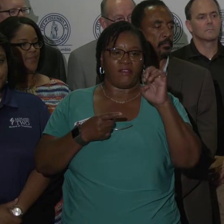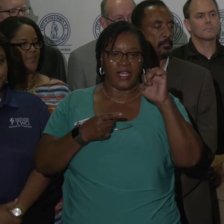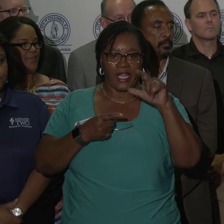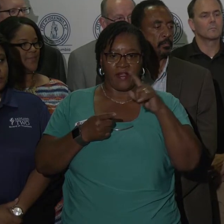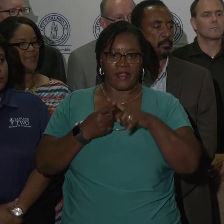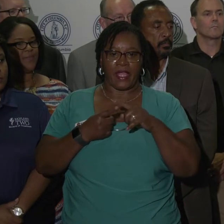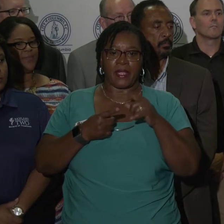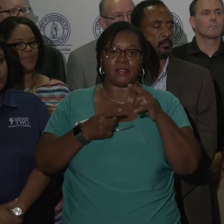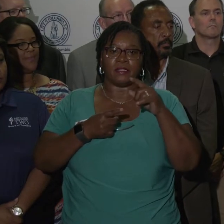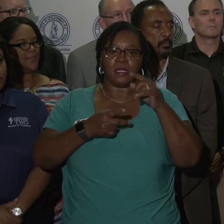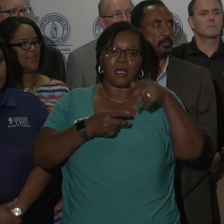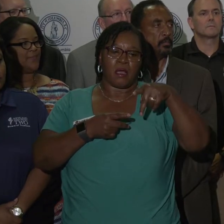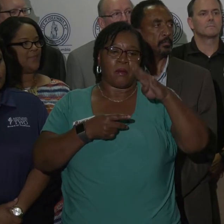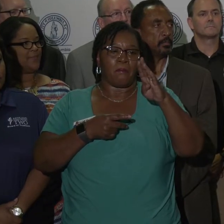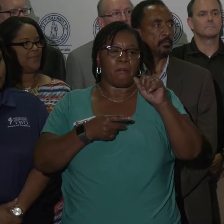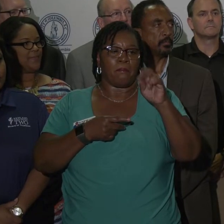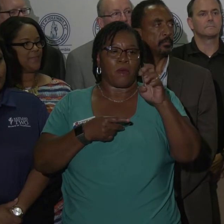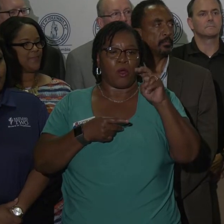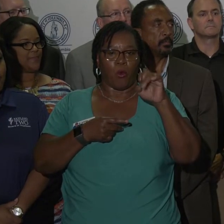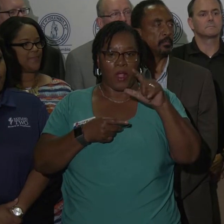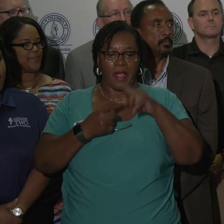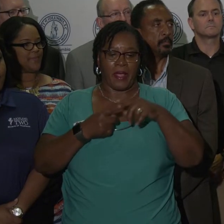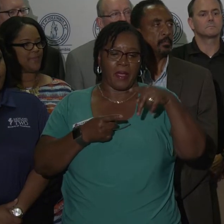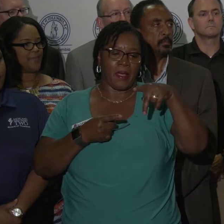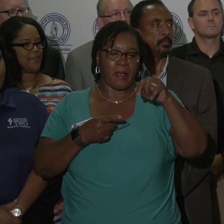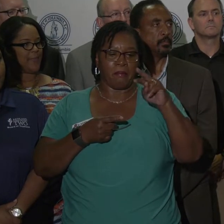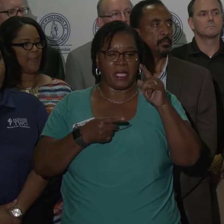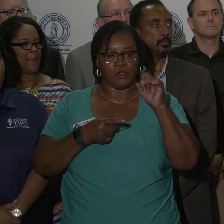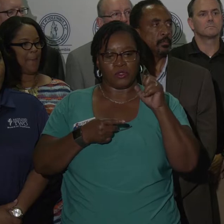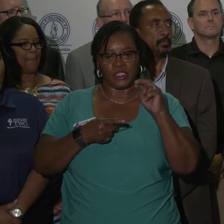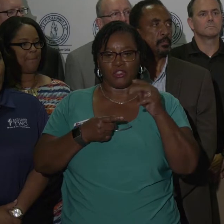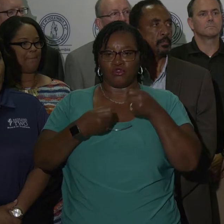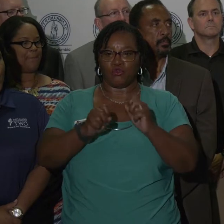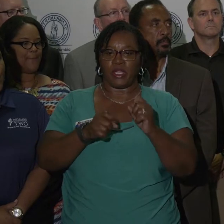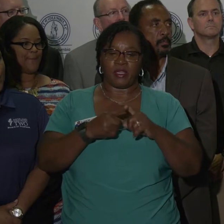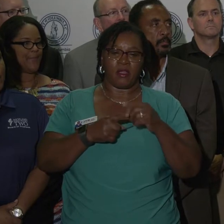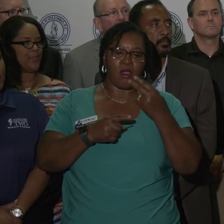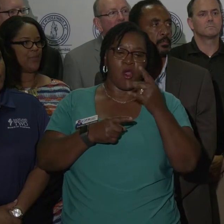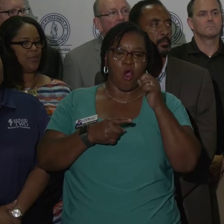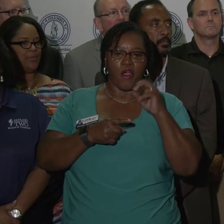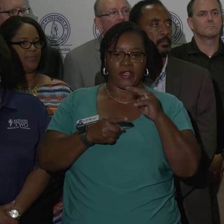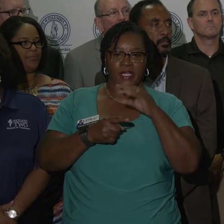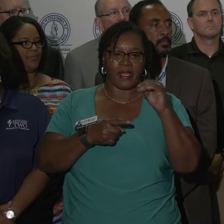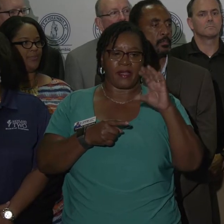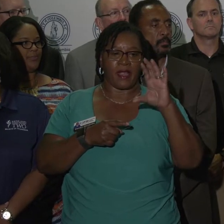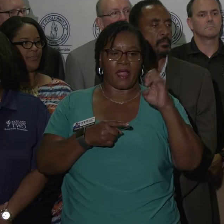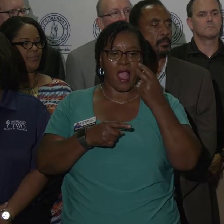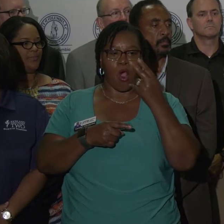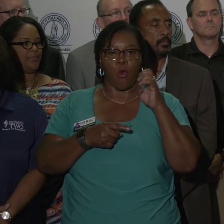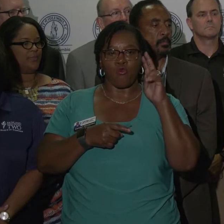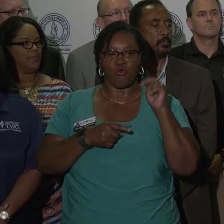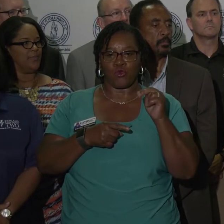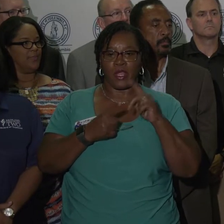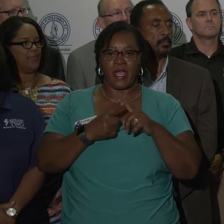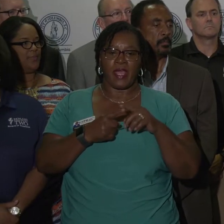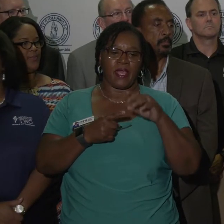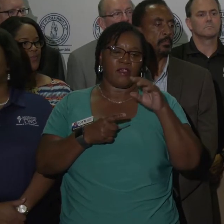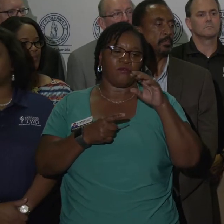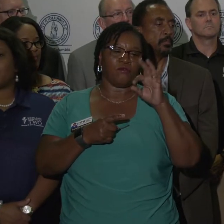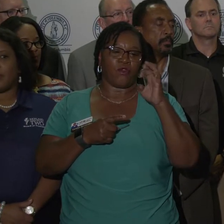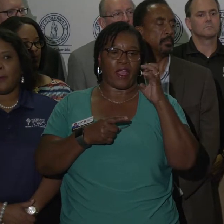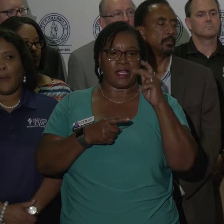Wheat and Green Streets, Barnwell and Pendleton Streets, Hardin and Reed Streets, Hardin and Calhoun Streets, Franklin and Marion